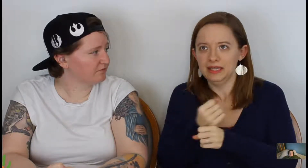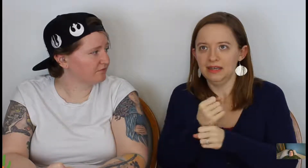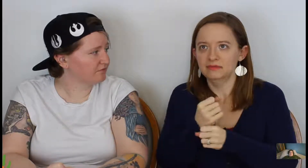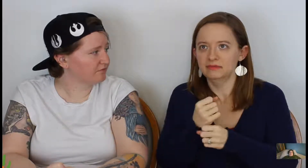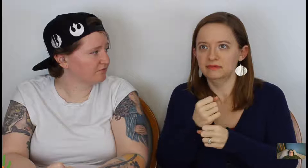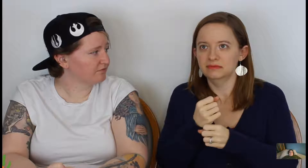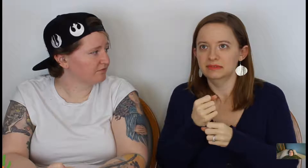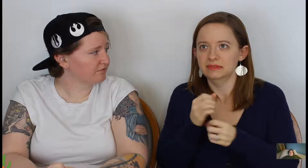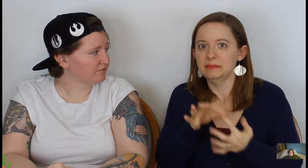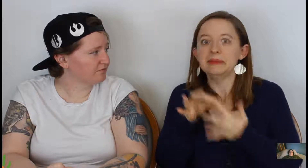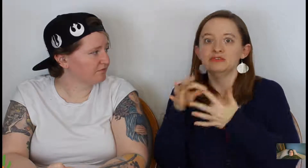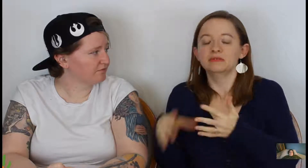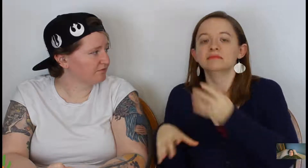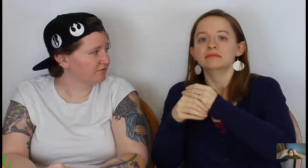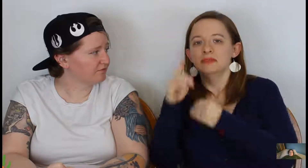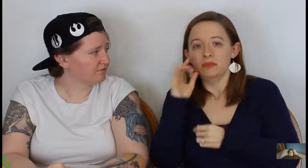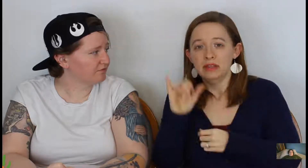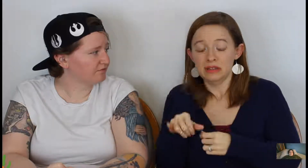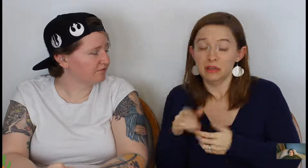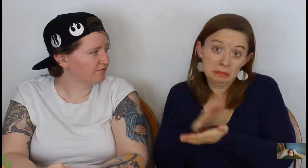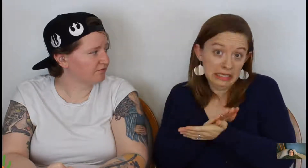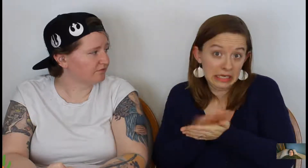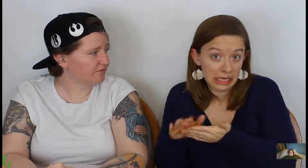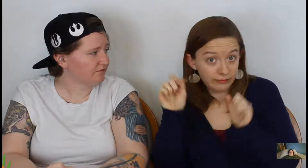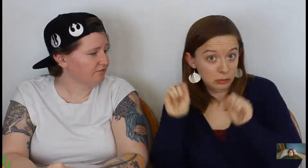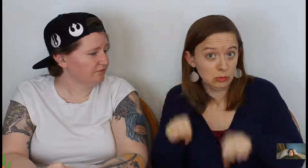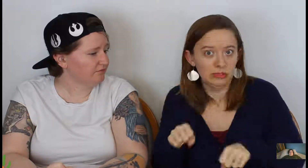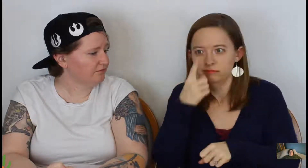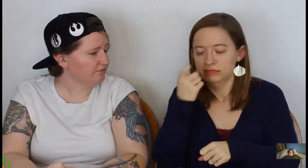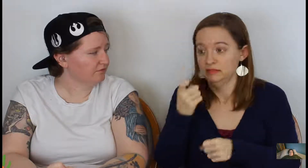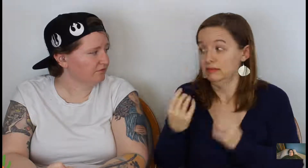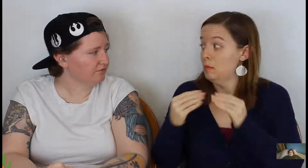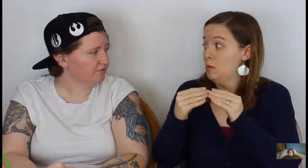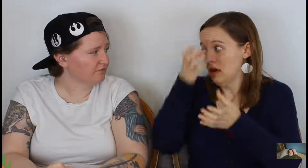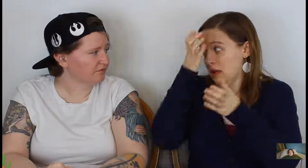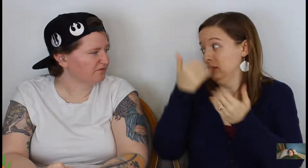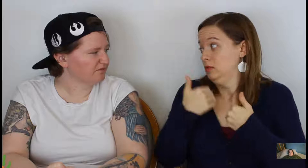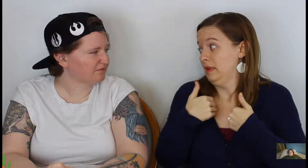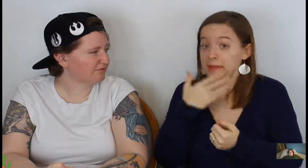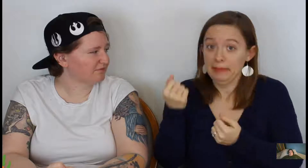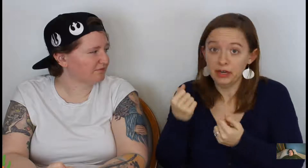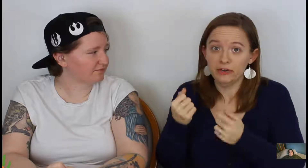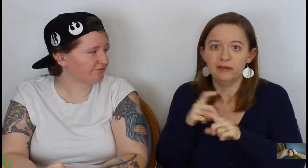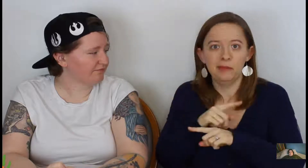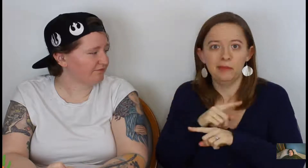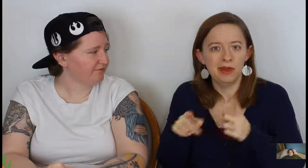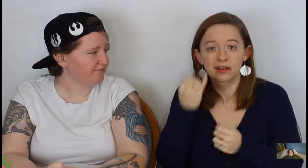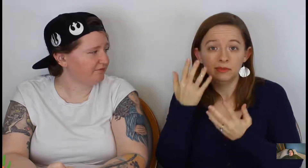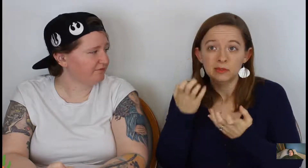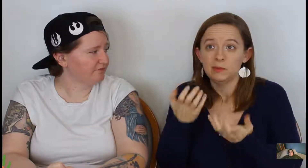whatever. You don't need a special additional thing for that. It'd be nice if you could, but the more knowledge you have, the better.